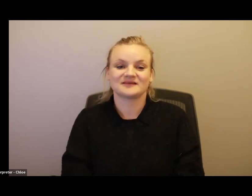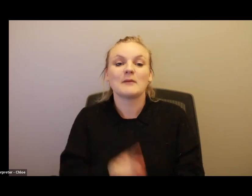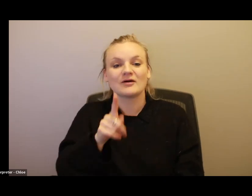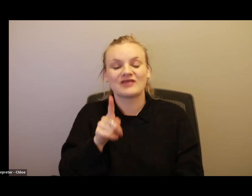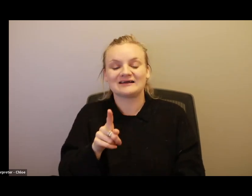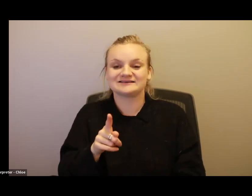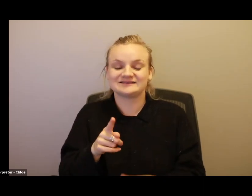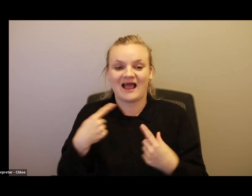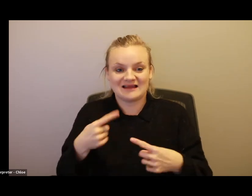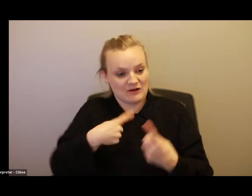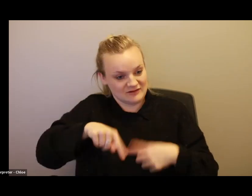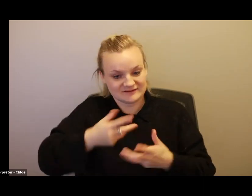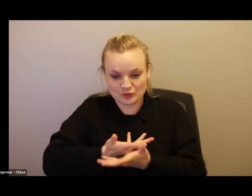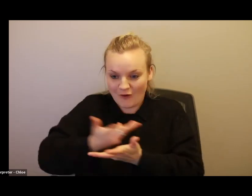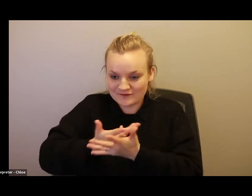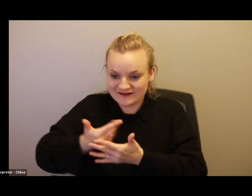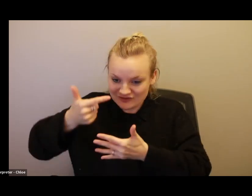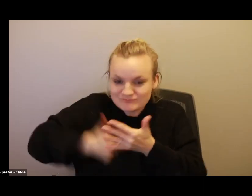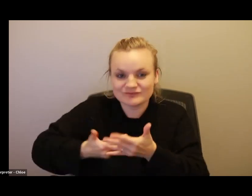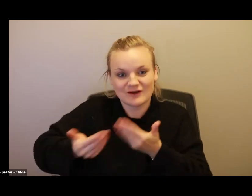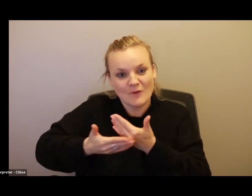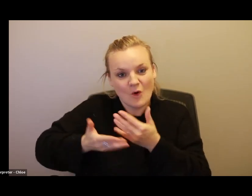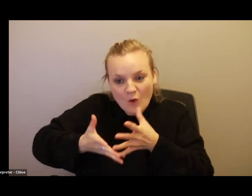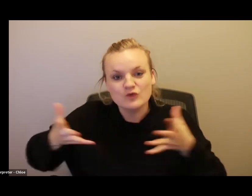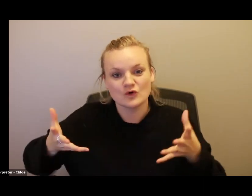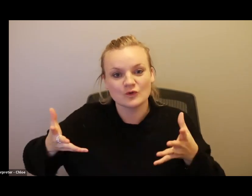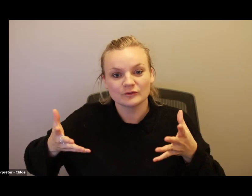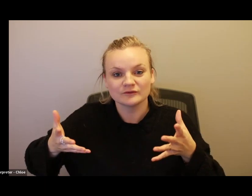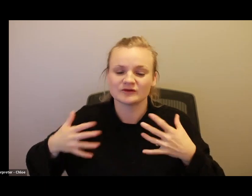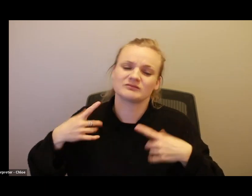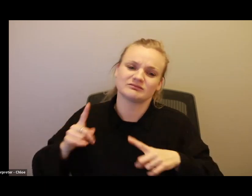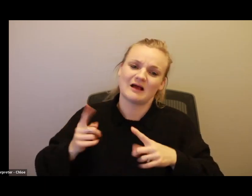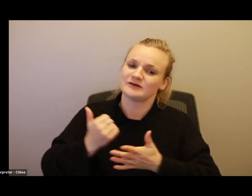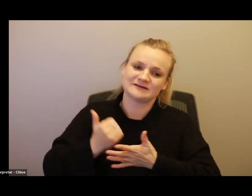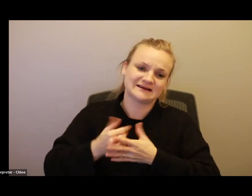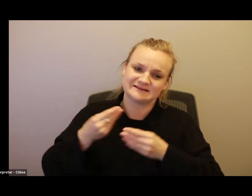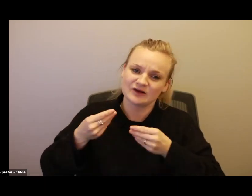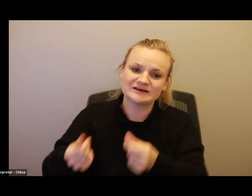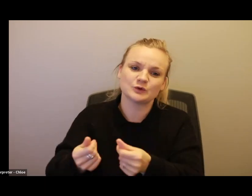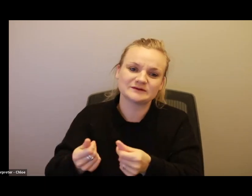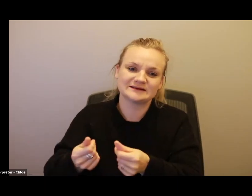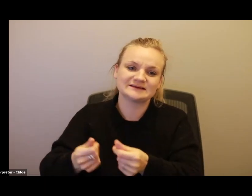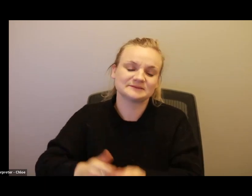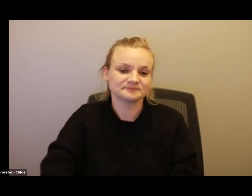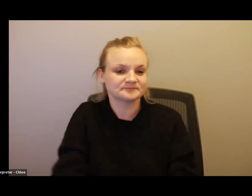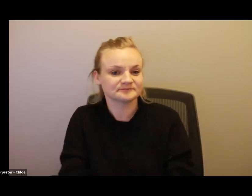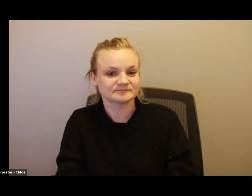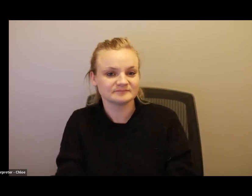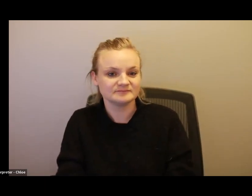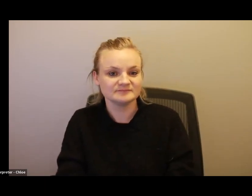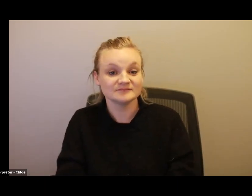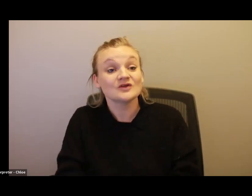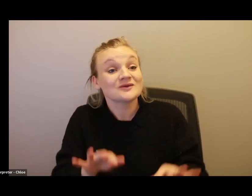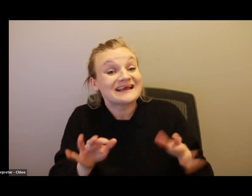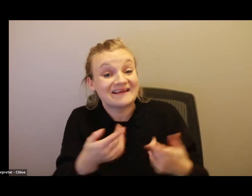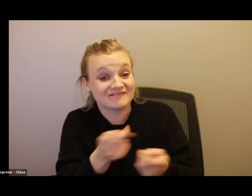wonderful conversation, which has started some really, really wonderful resources. And yeah, if you didn't manage